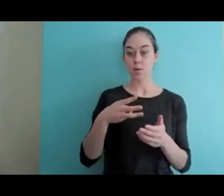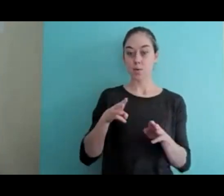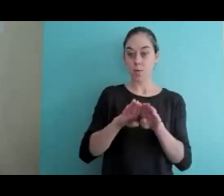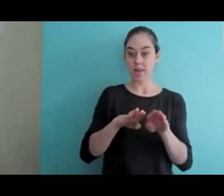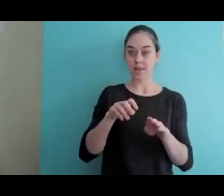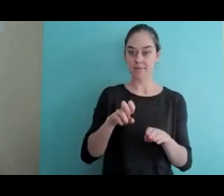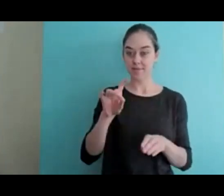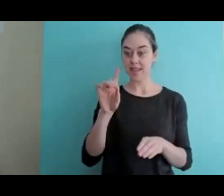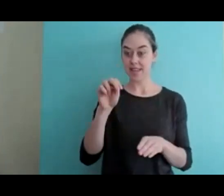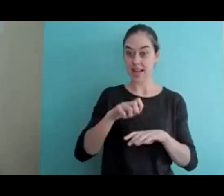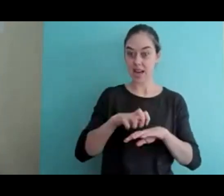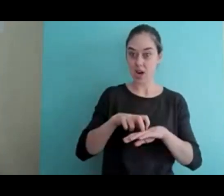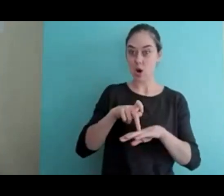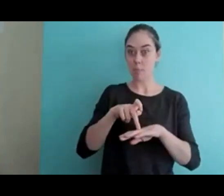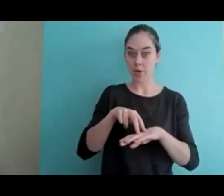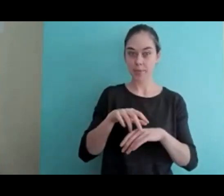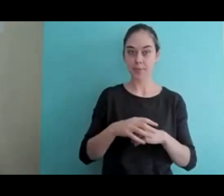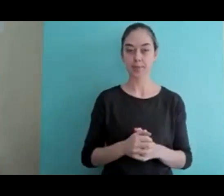stand. And then